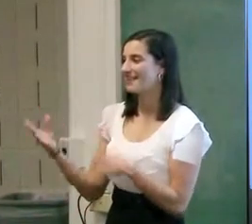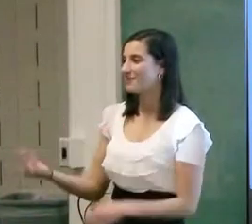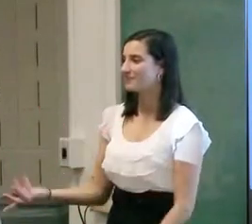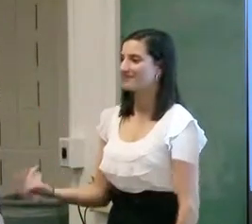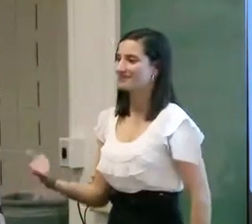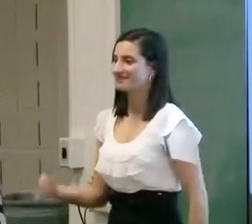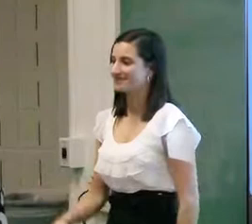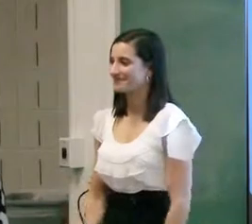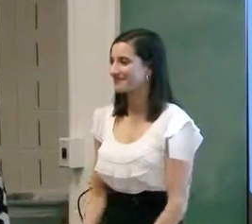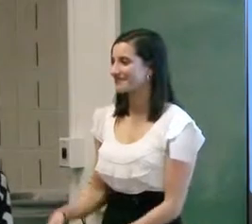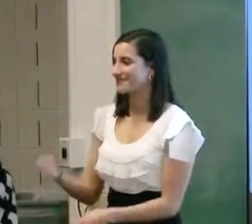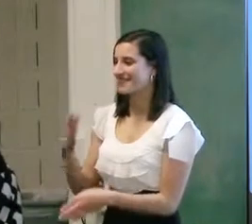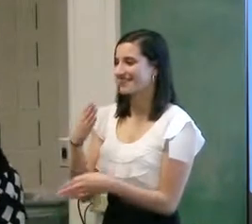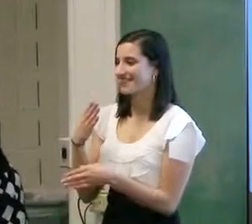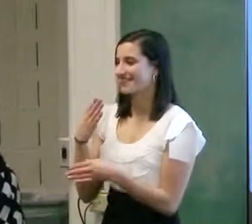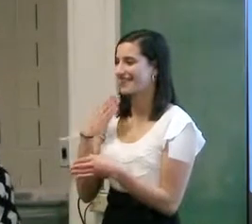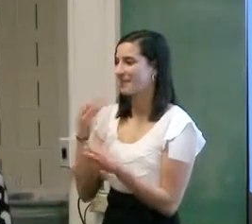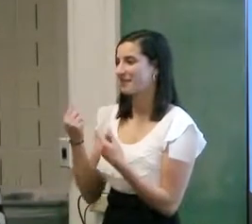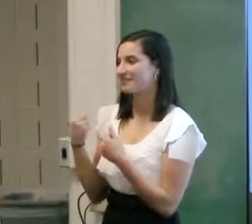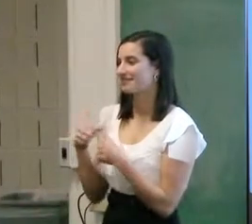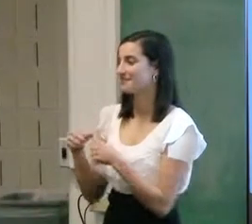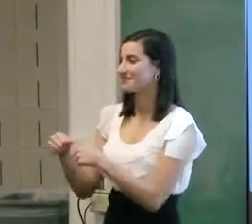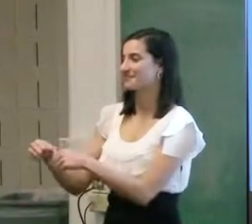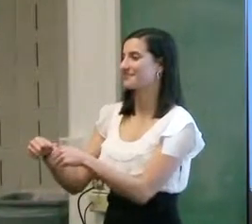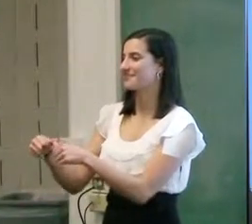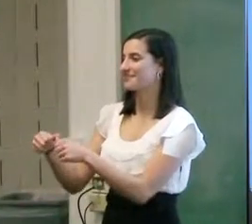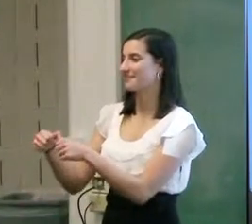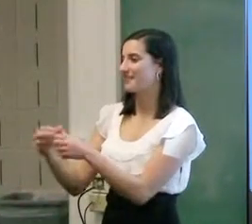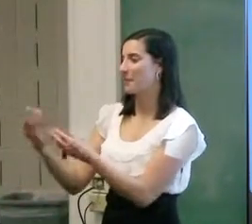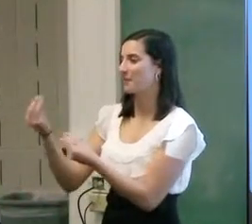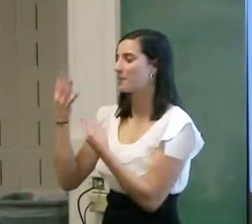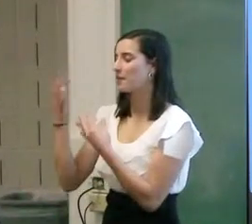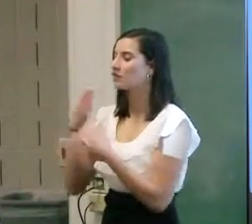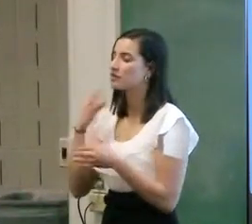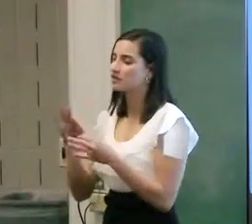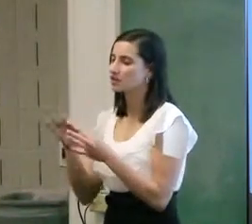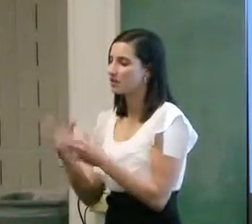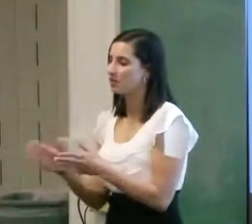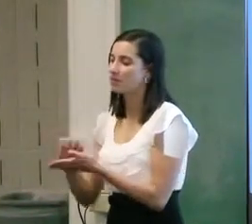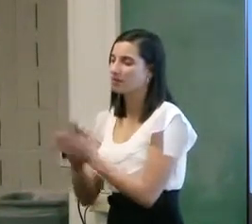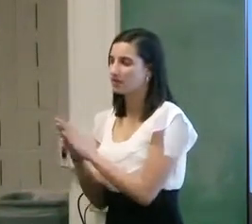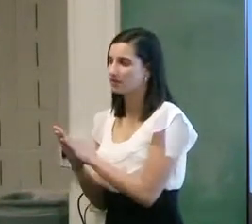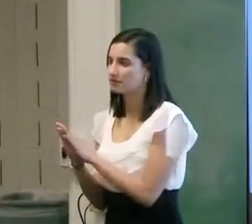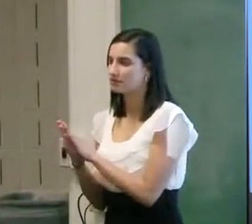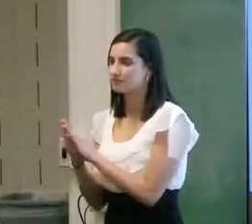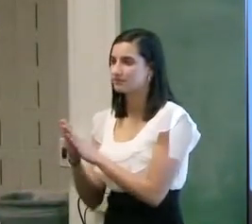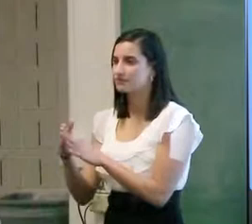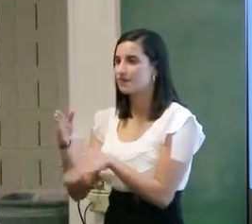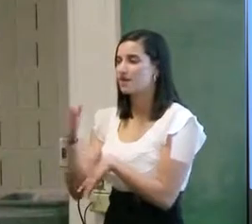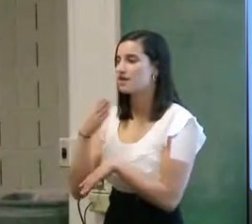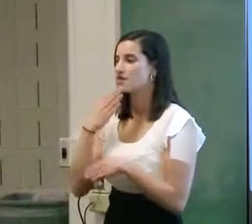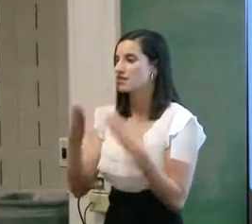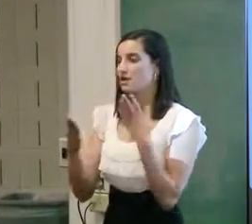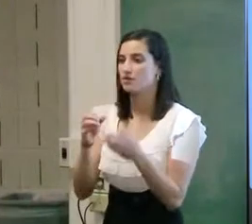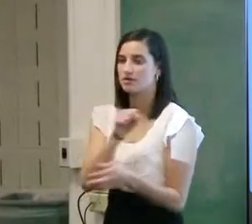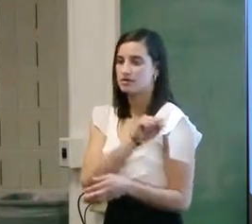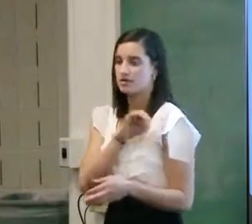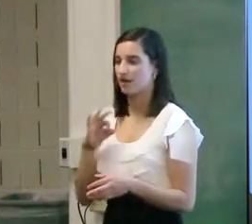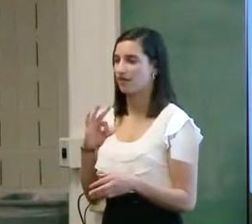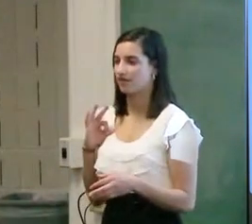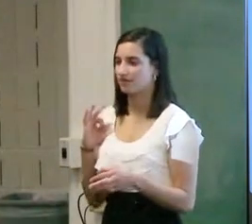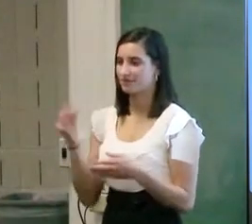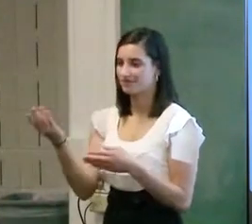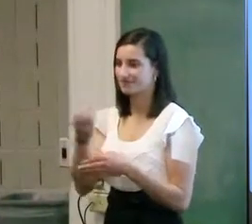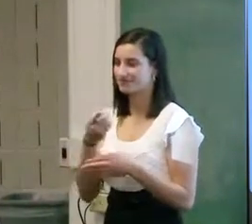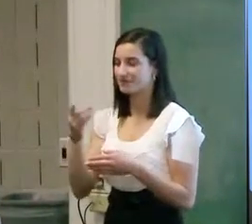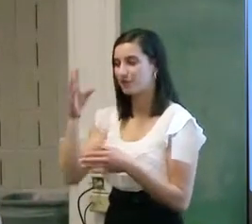and giving me the knowledge to be the best interpreter that I can be. I want to thank the strong staff for giving me this opportunity to come and